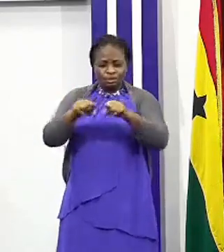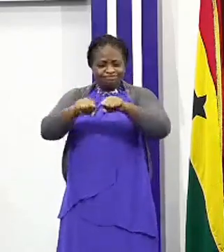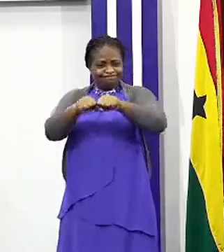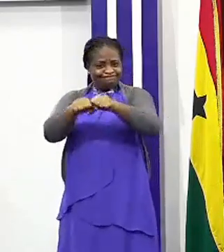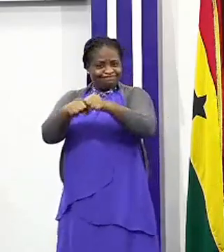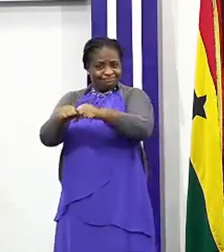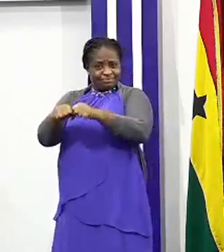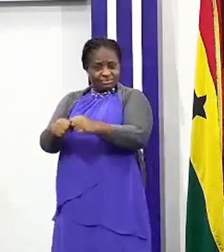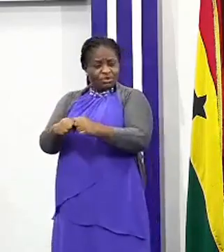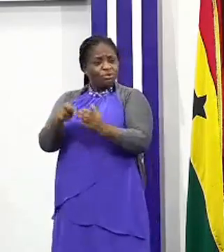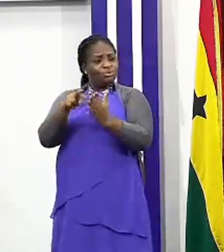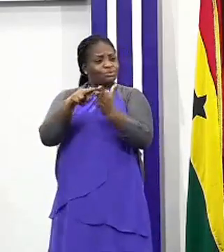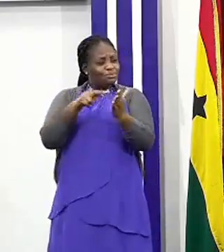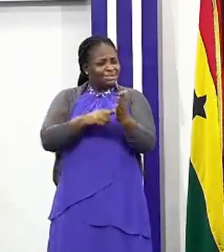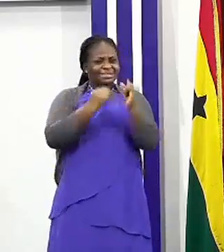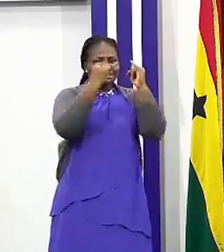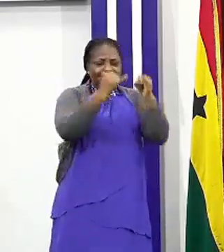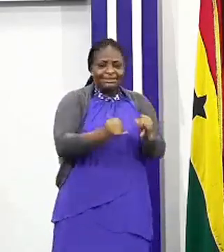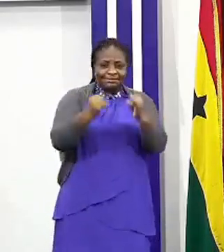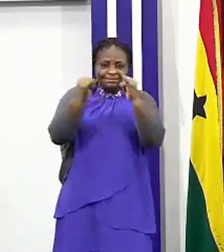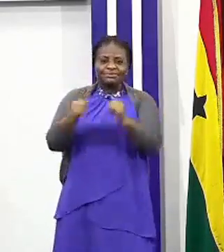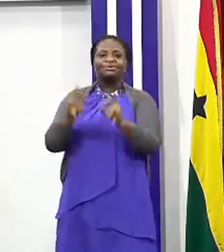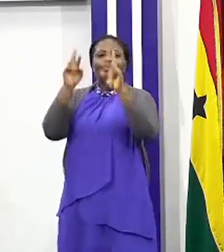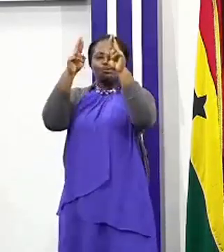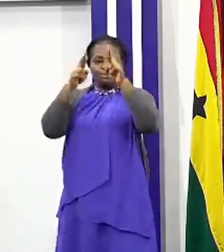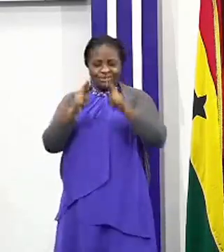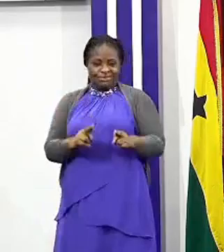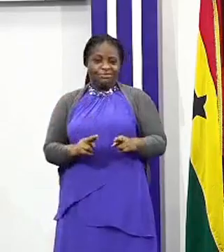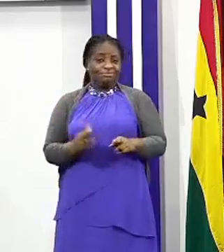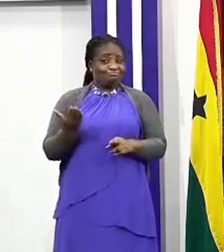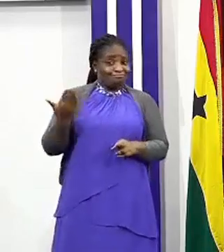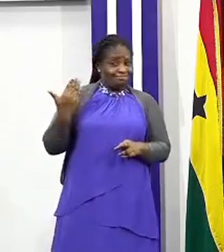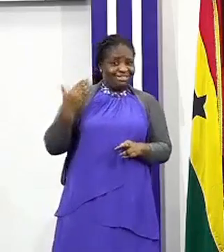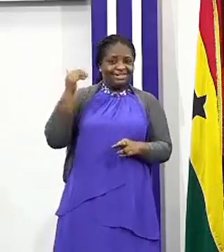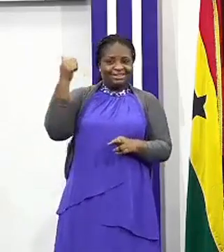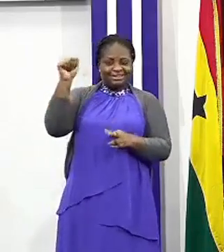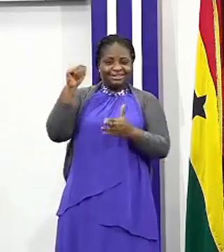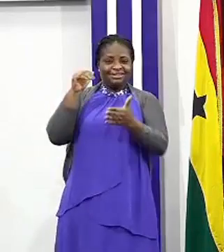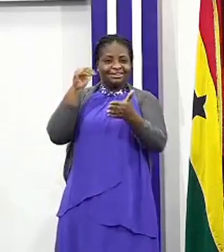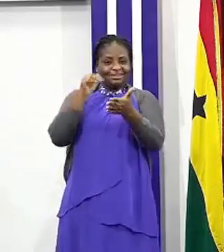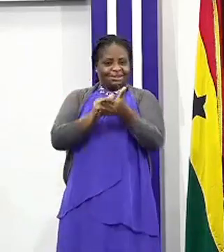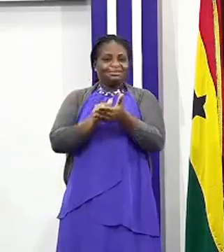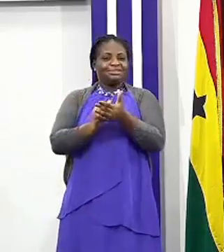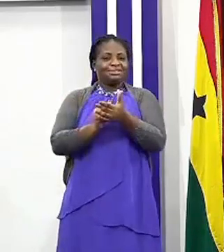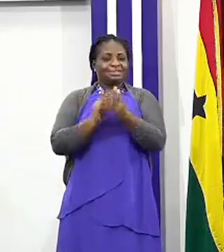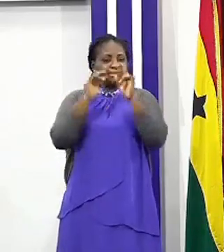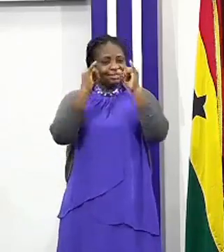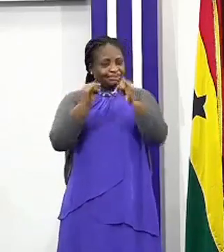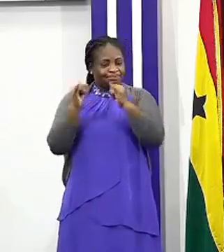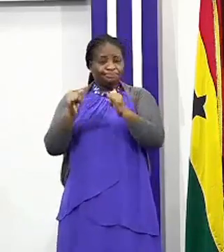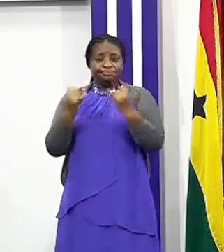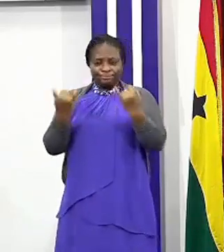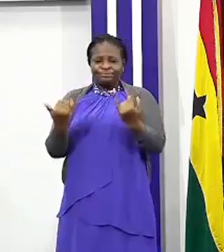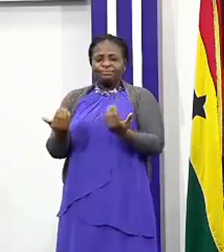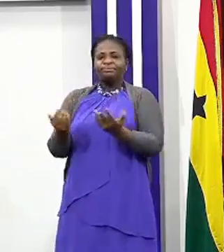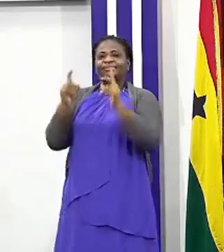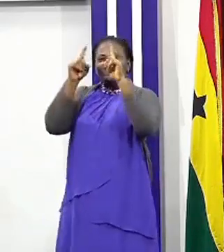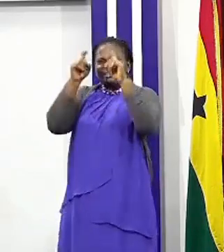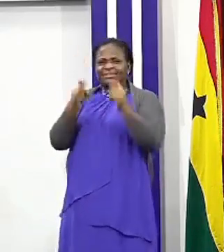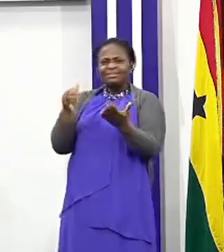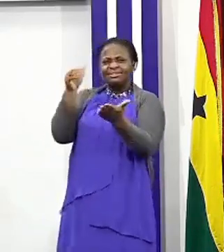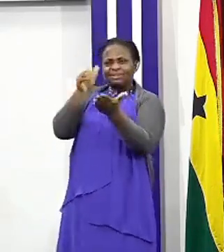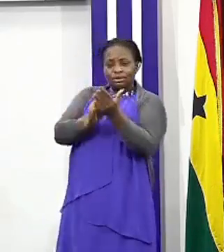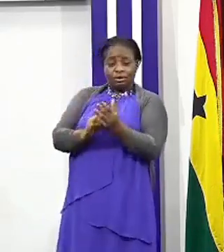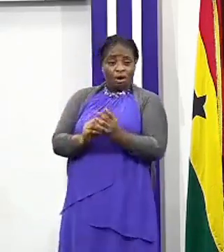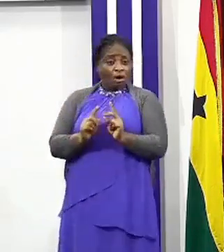we're able to report the individual results of those 10,000 individuals. The retesting, for people